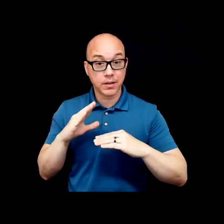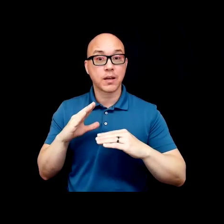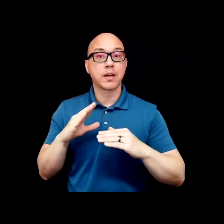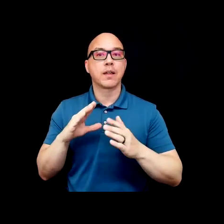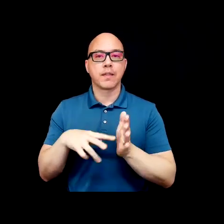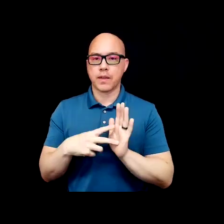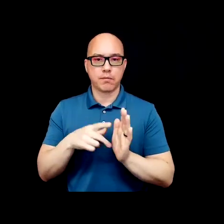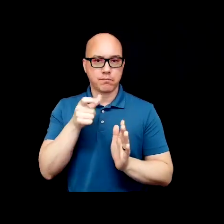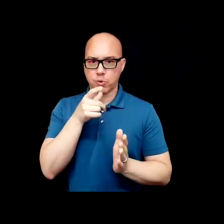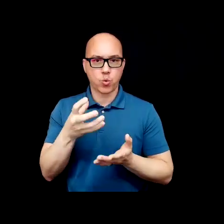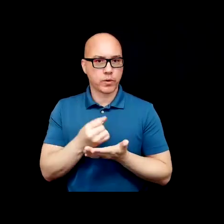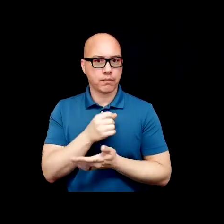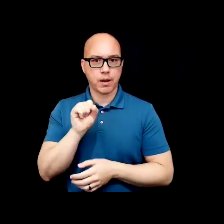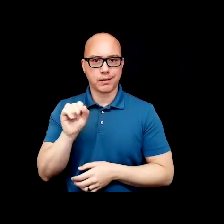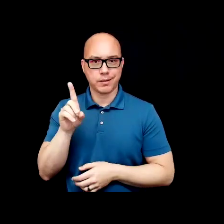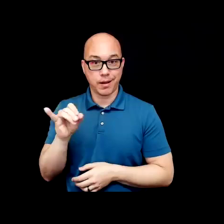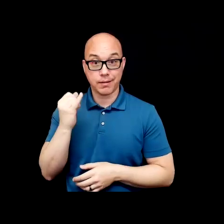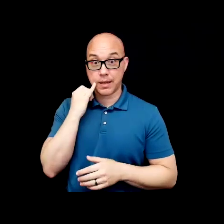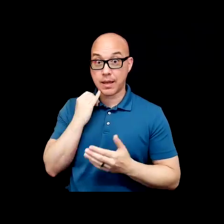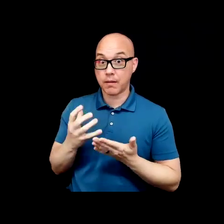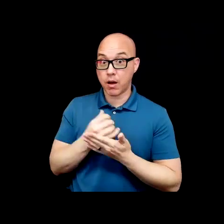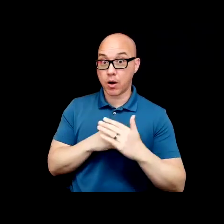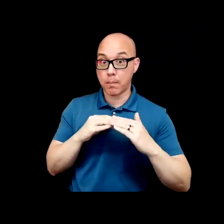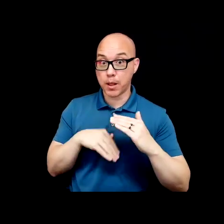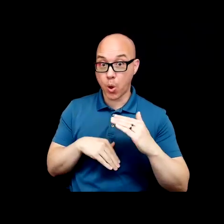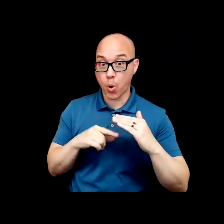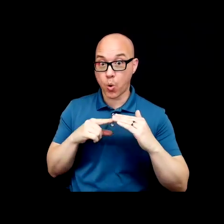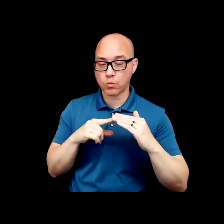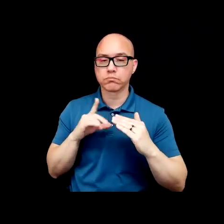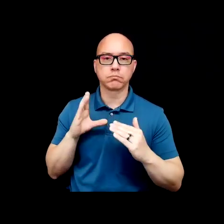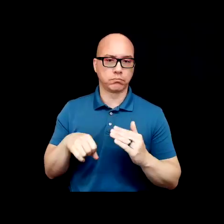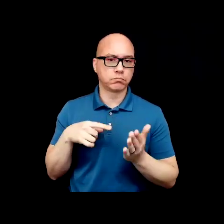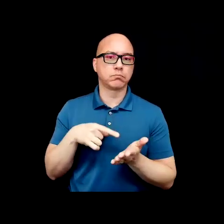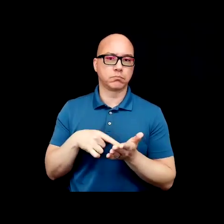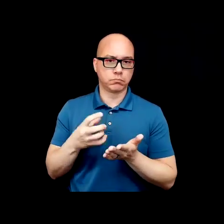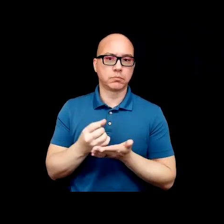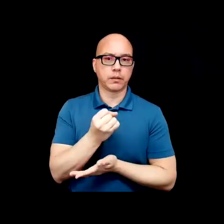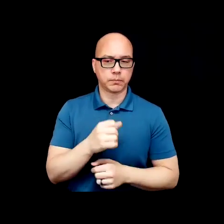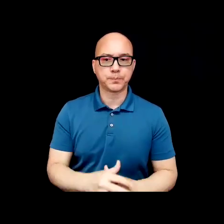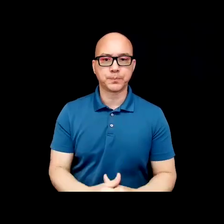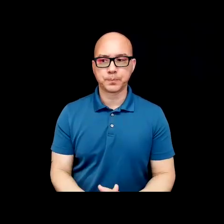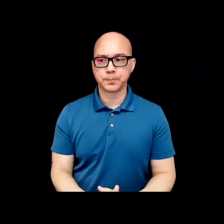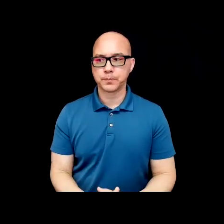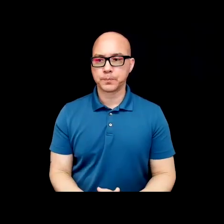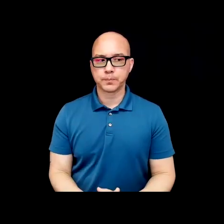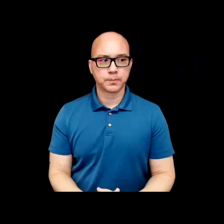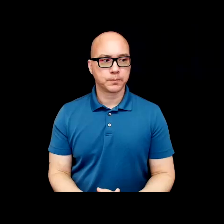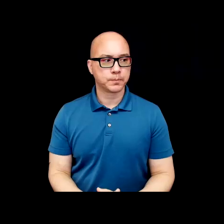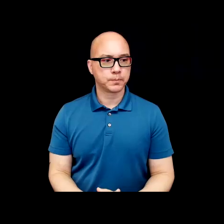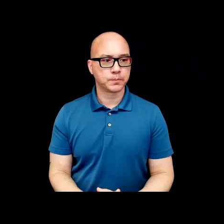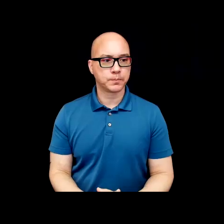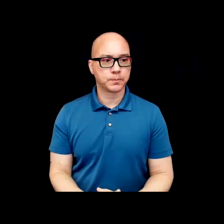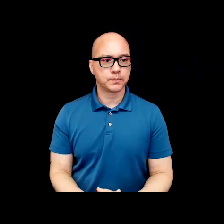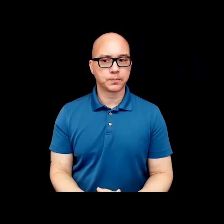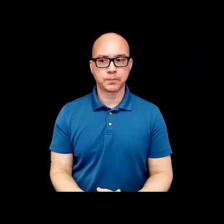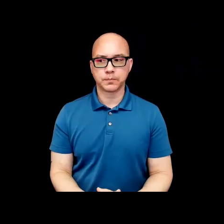countable earnings are below that guideline, then they would be due the SSDI. Now, there's some special